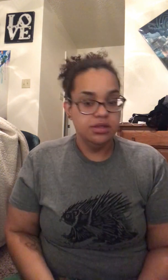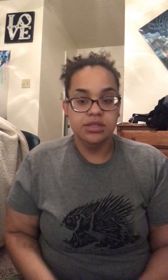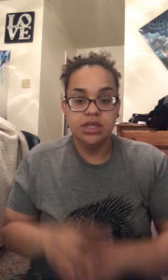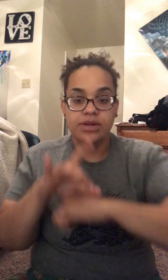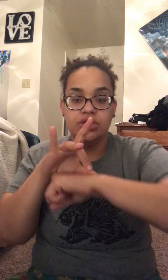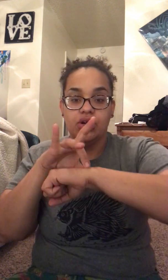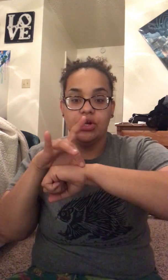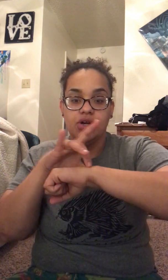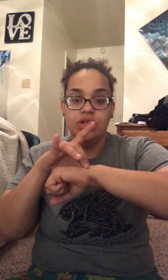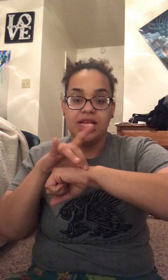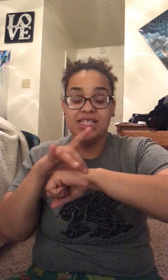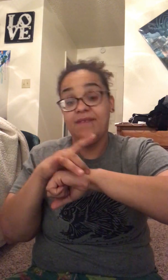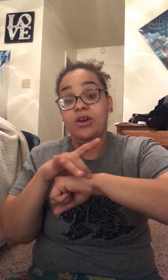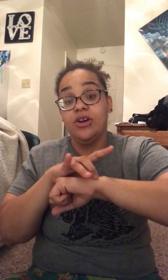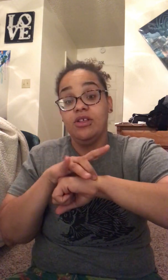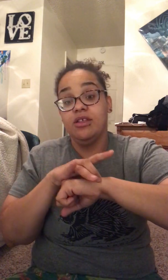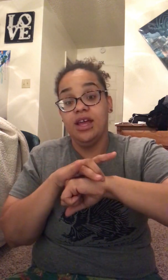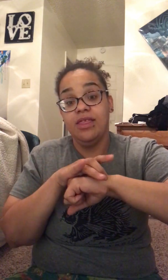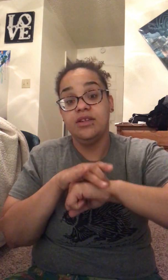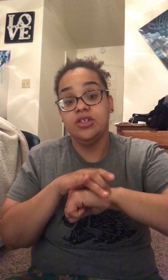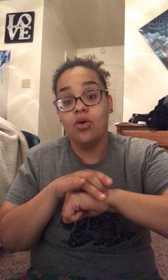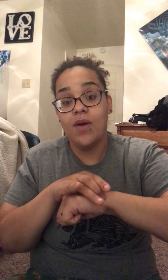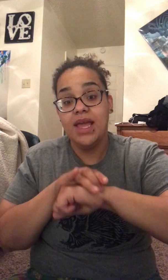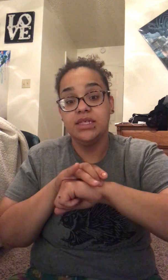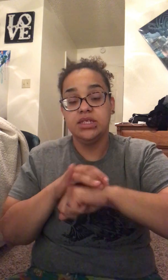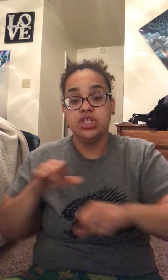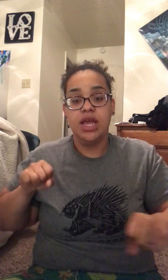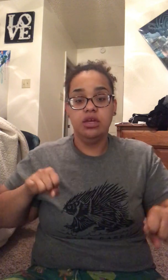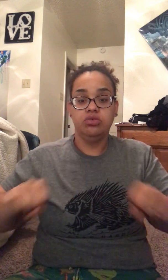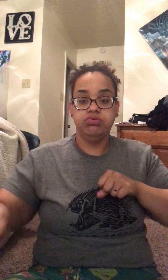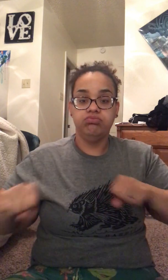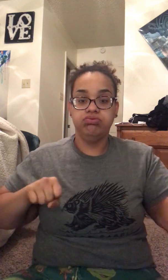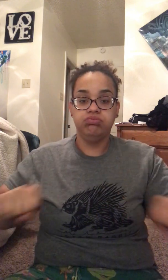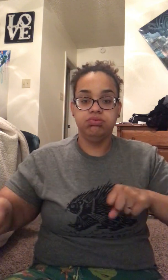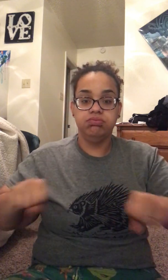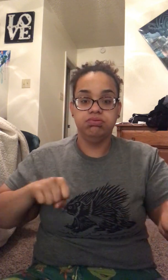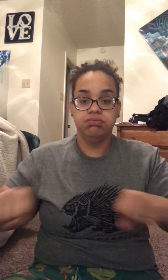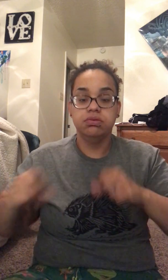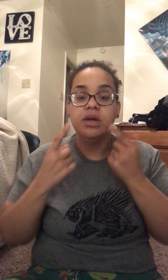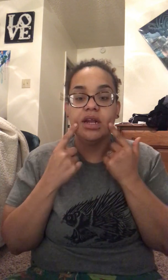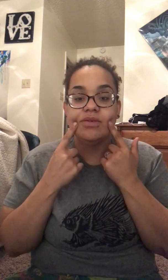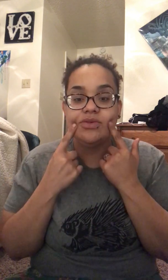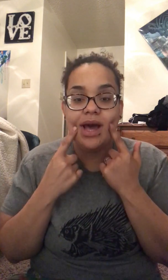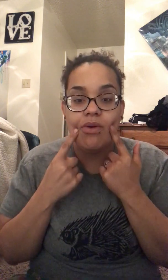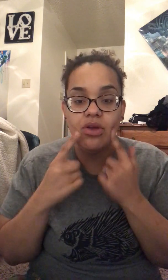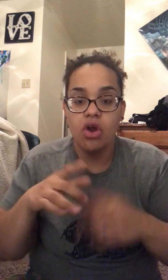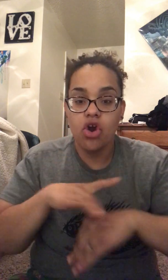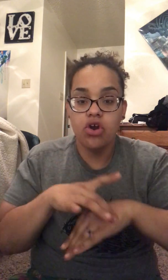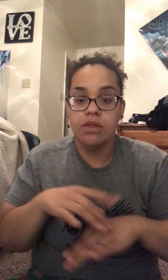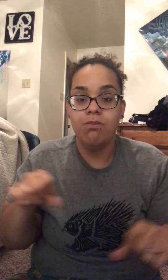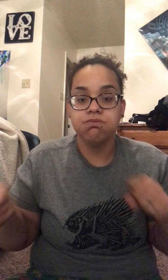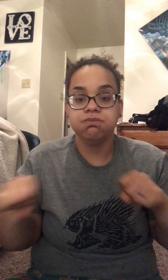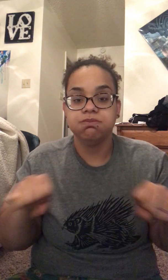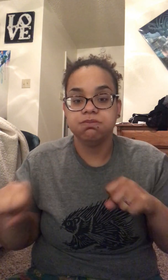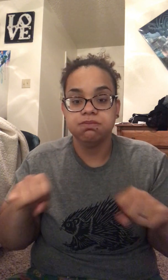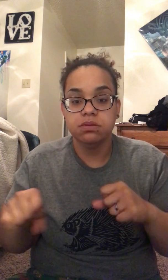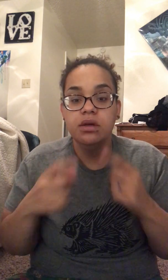So it's earth, that's a sign for earth, and then to quake is to shake. And I would do that with earth.